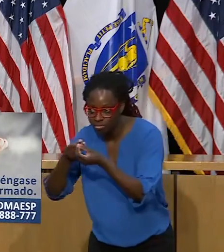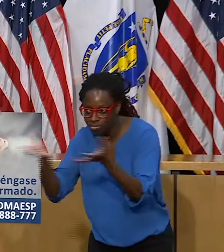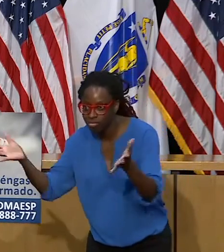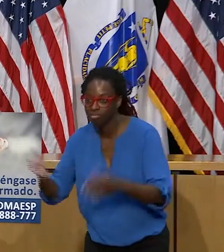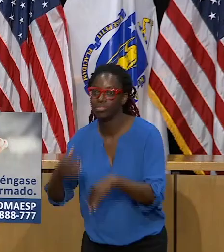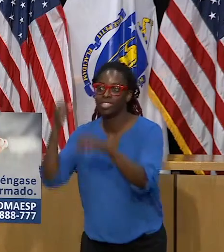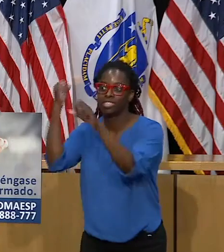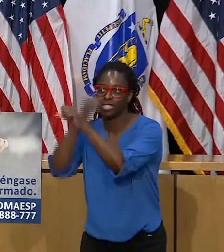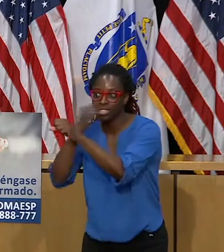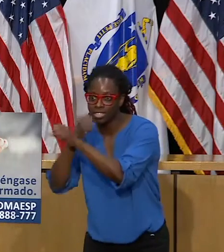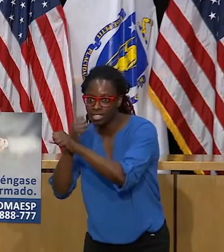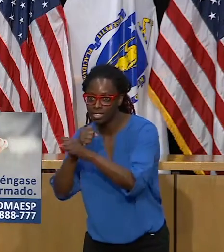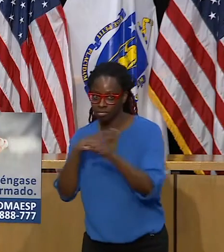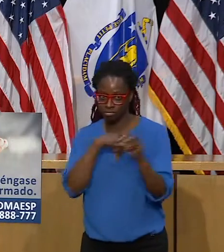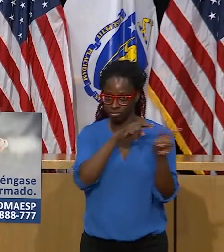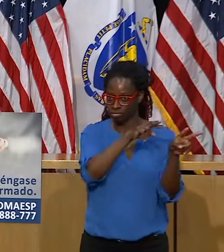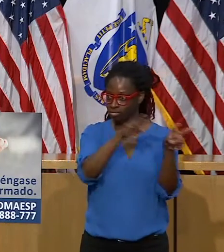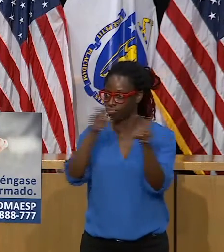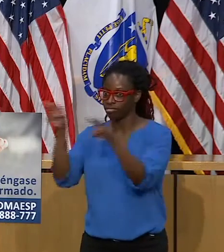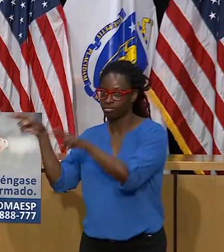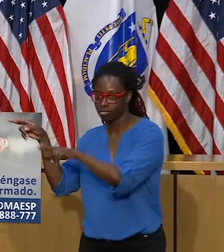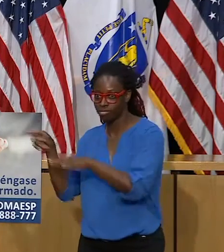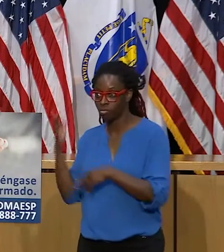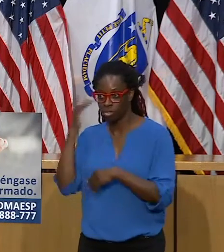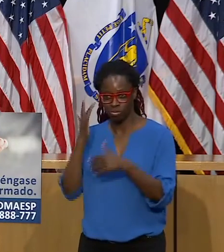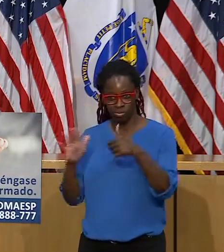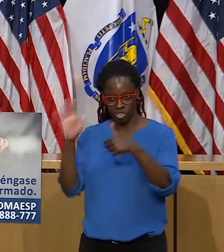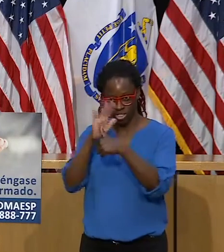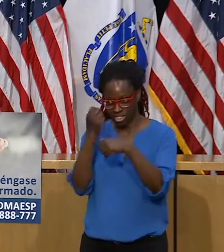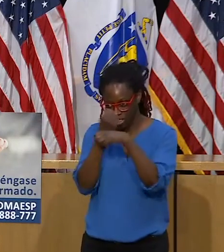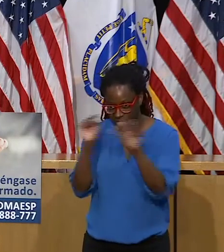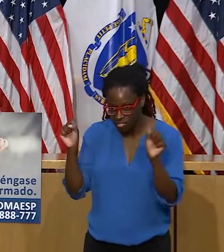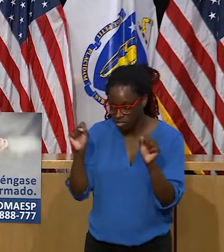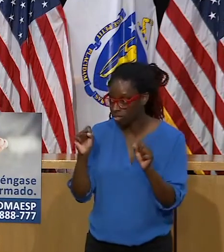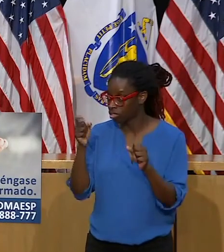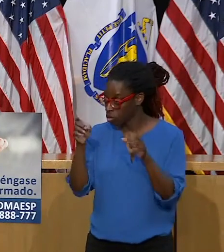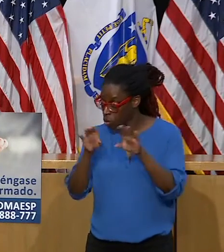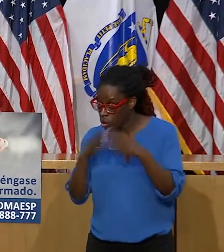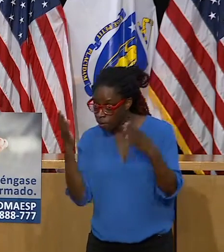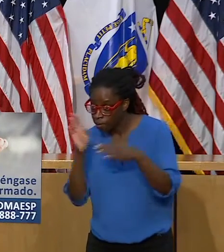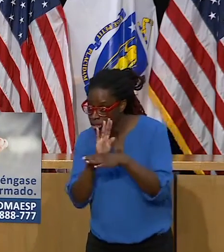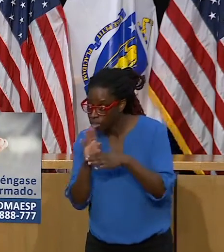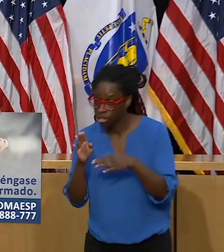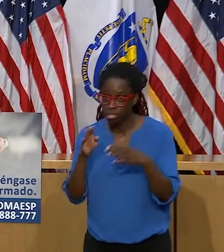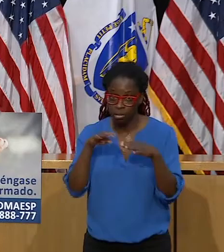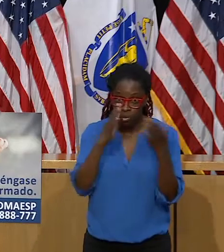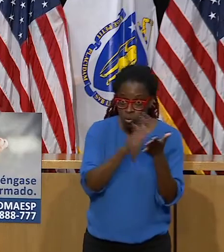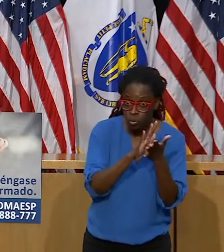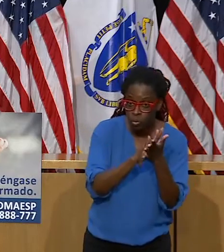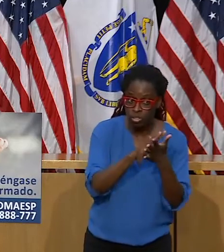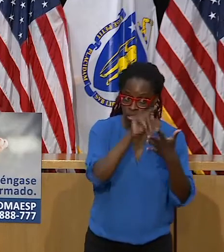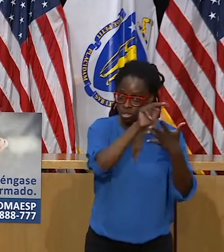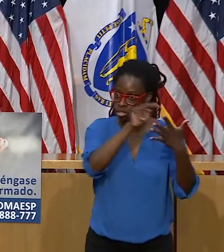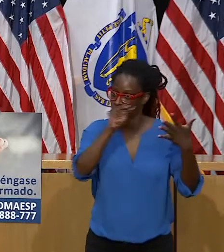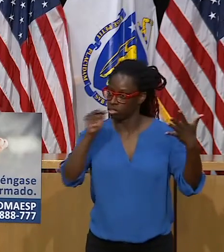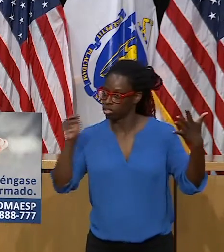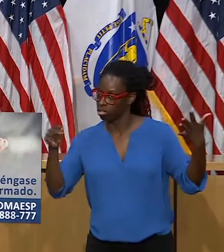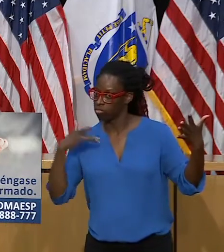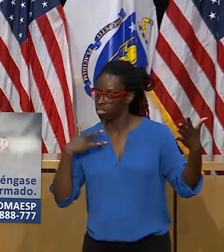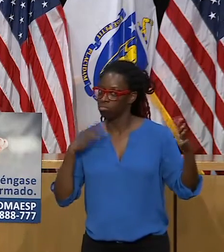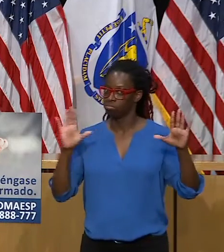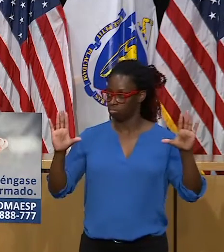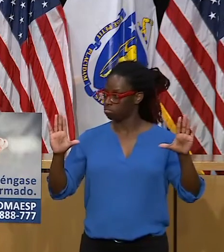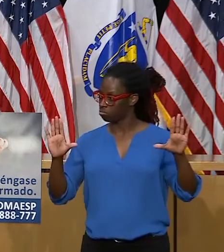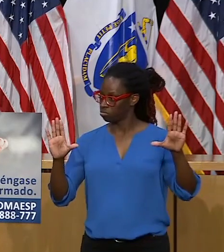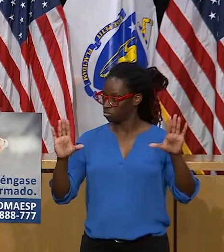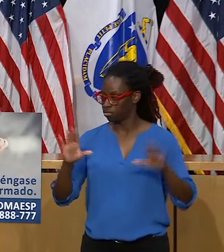want to be able to head into the fall with an appreciation for how those models would work depending upon what's going on the ground